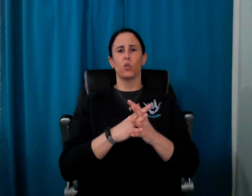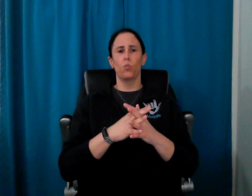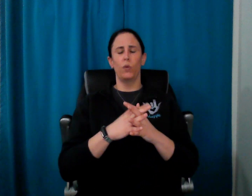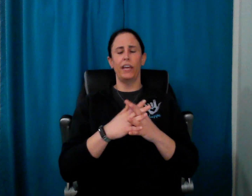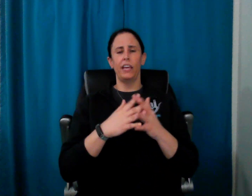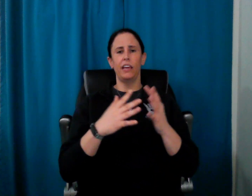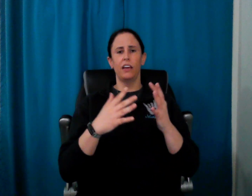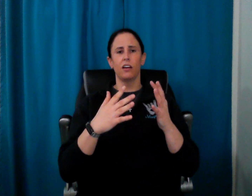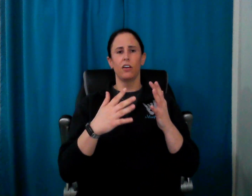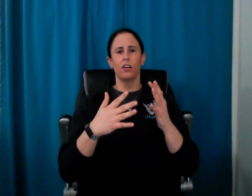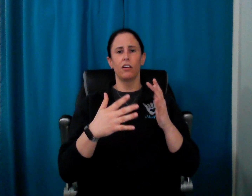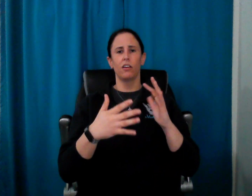We